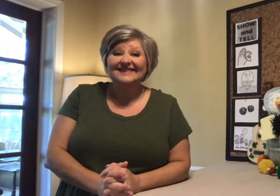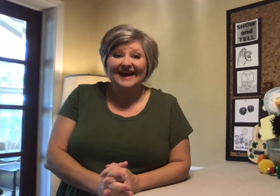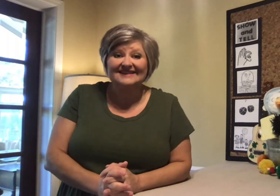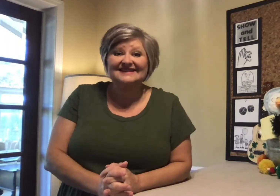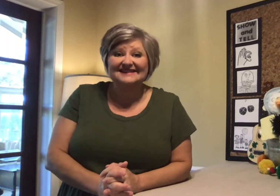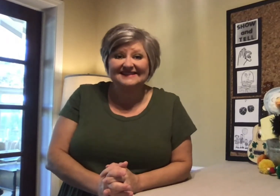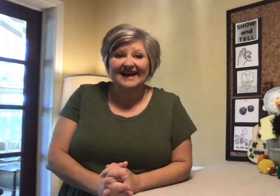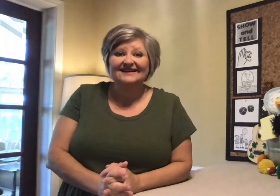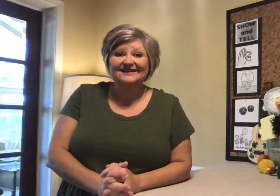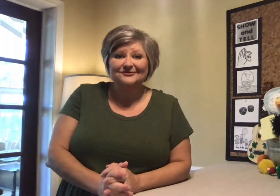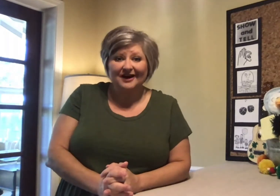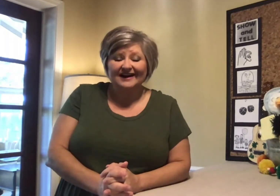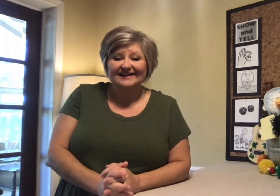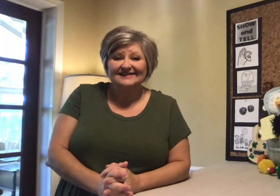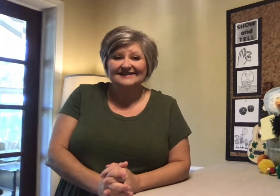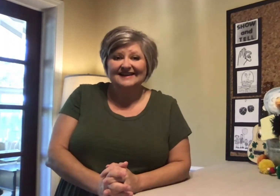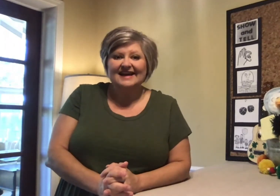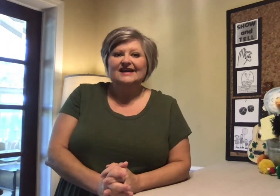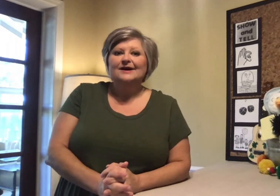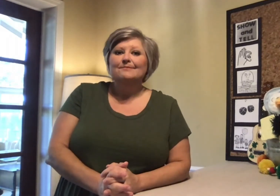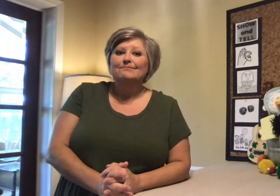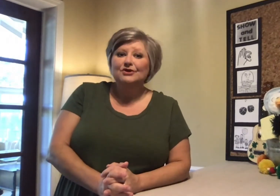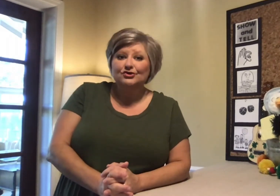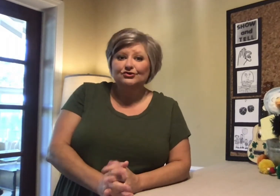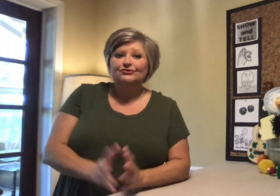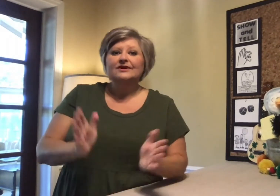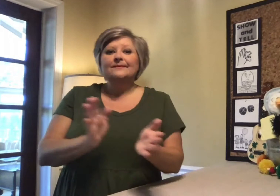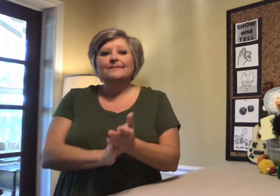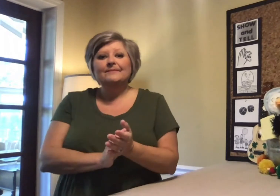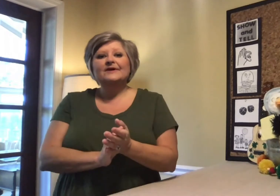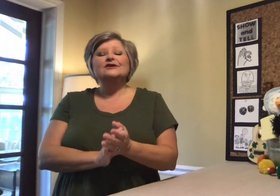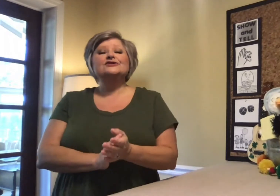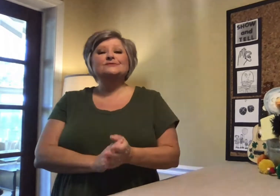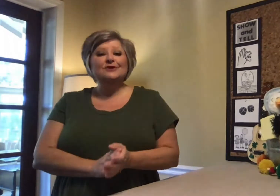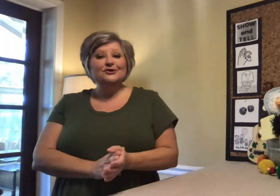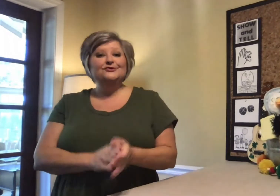That's exactly right. Moon, spoon.